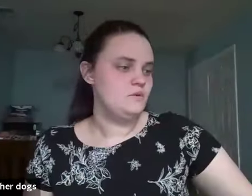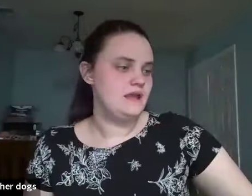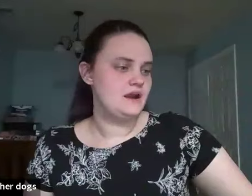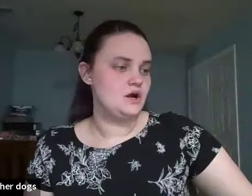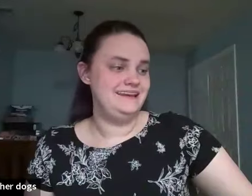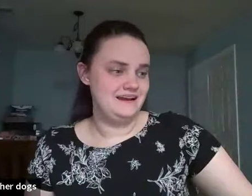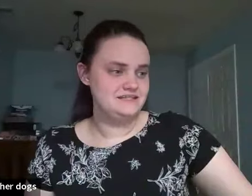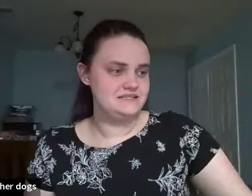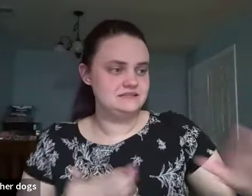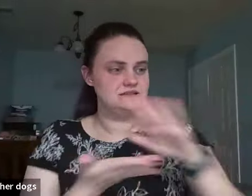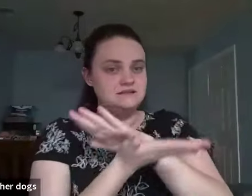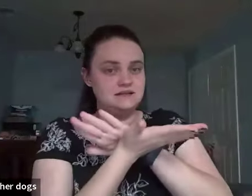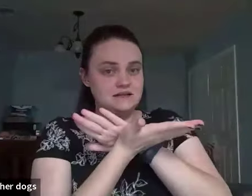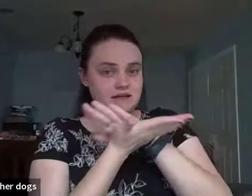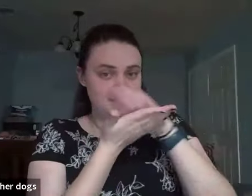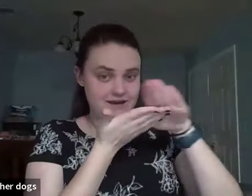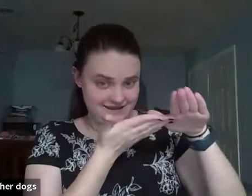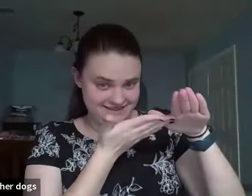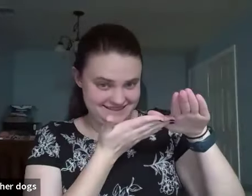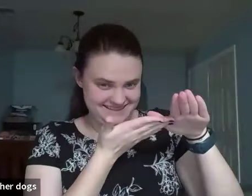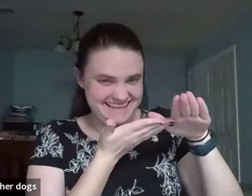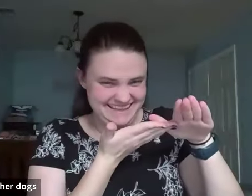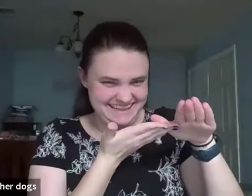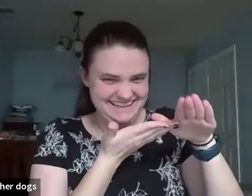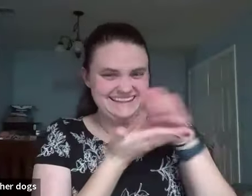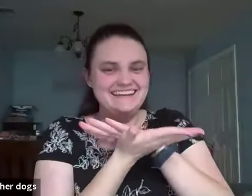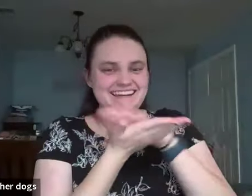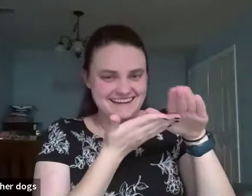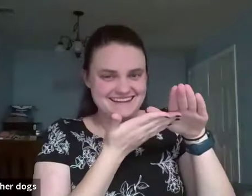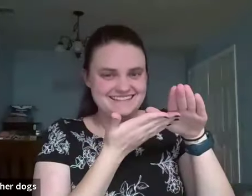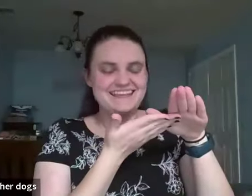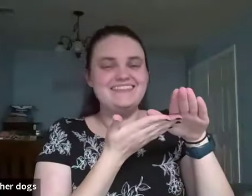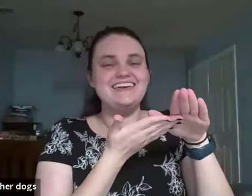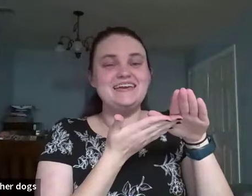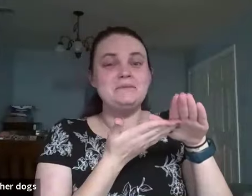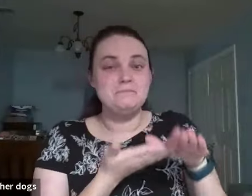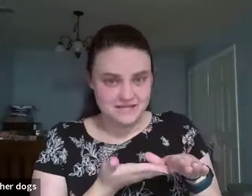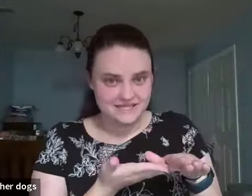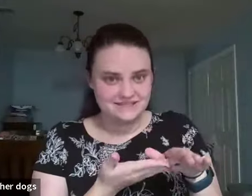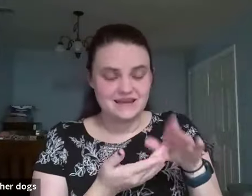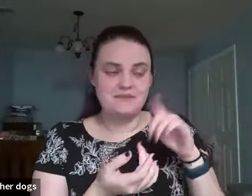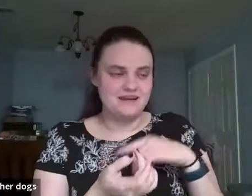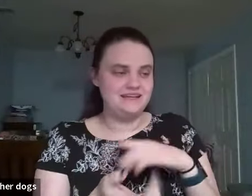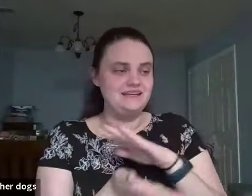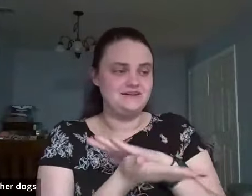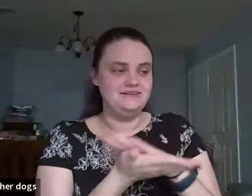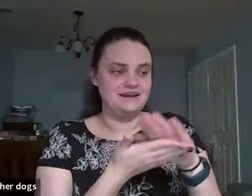We had our nice, nice, nice, and then meet. I'm adding it here.